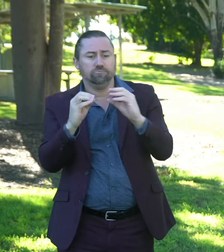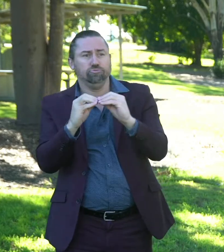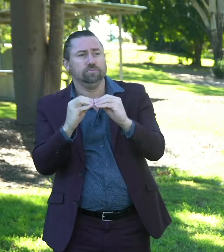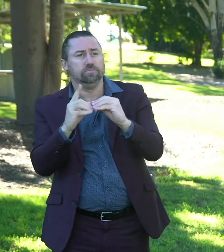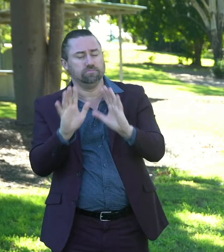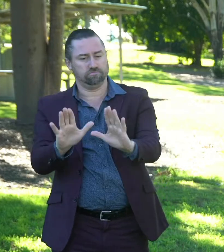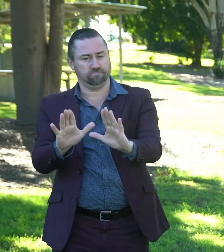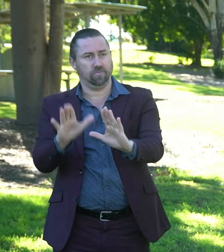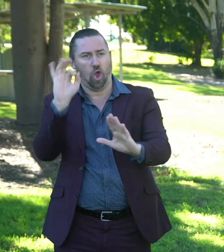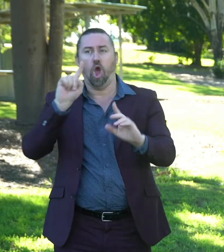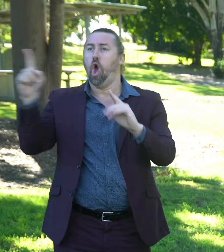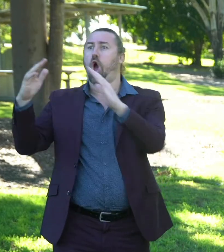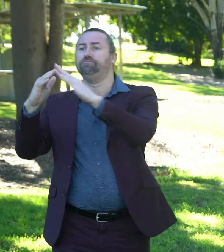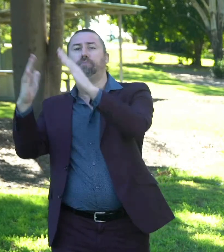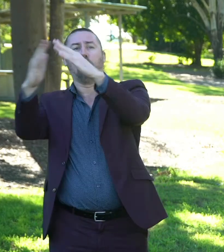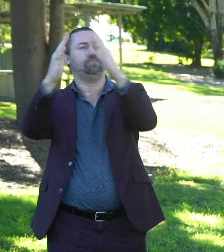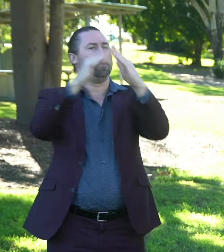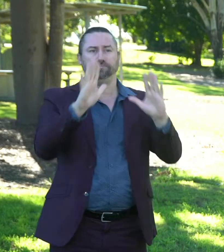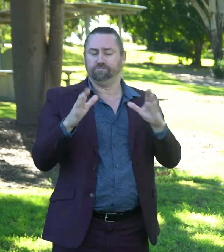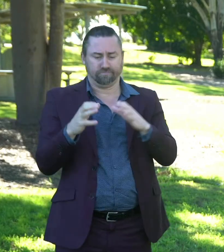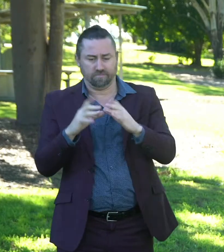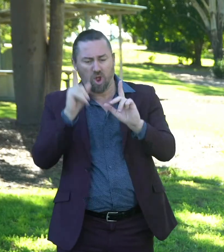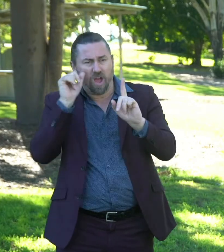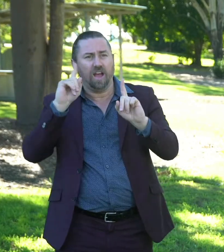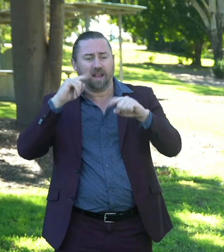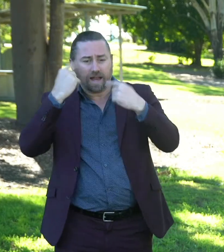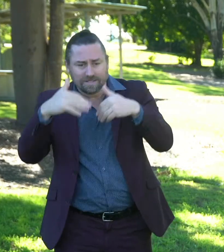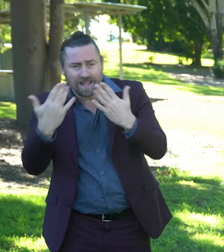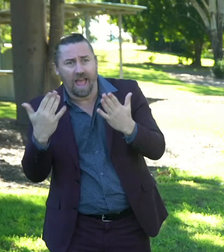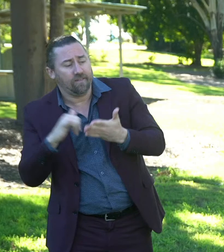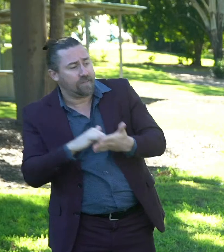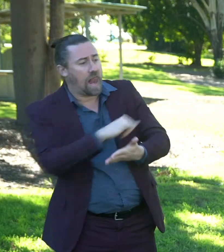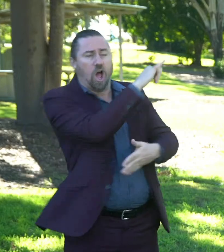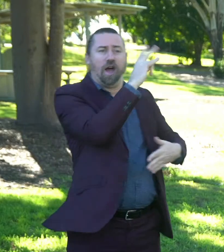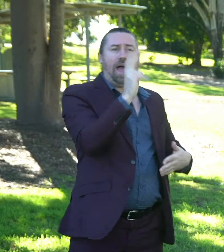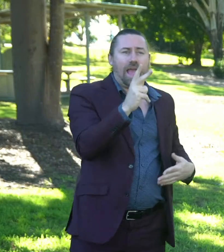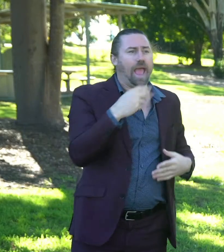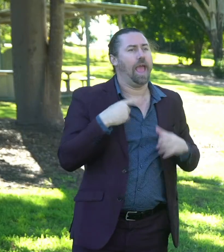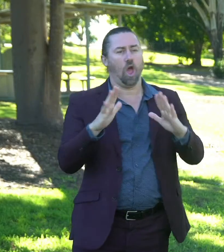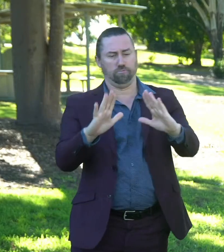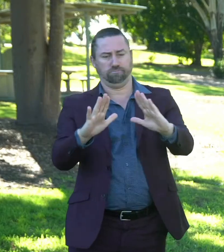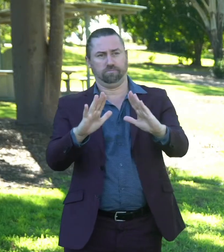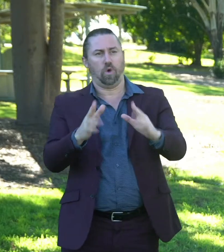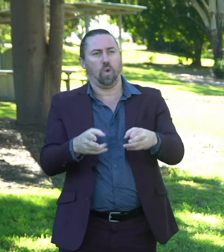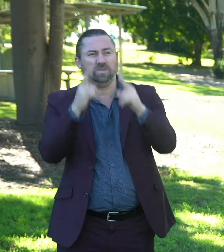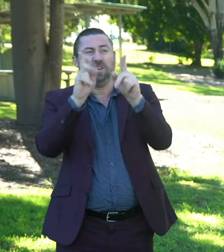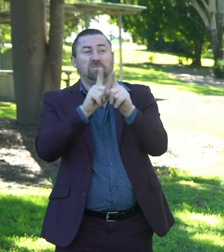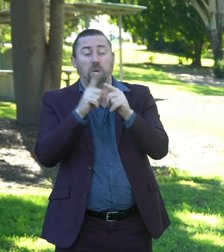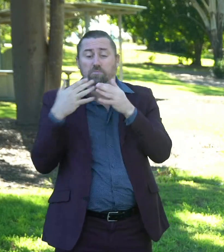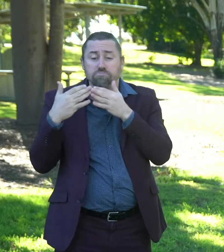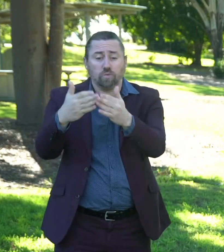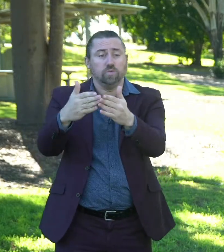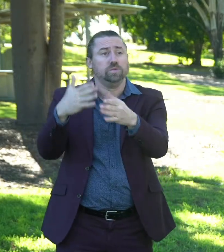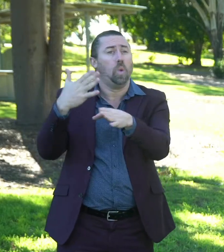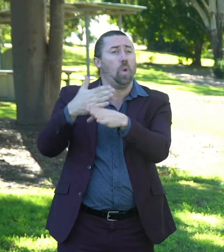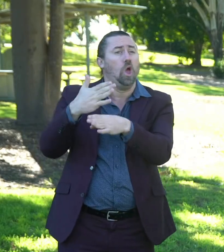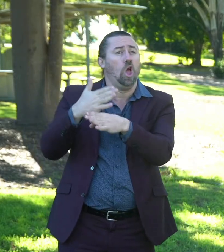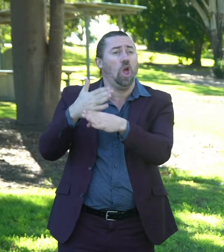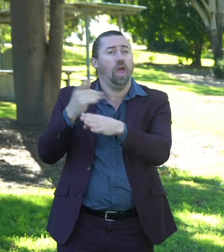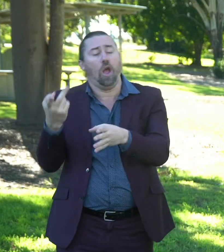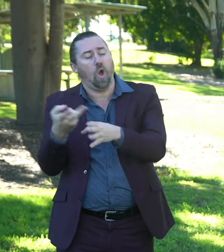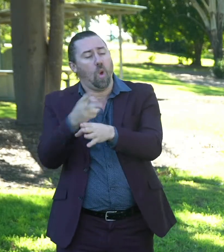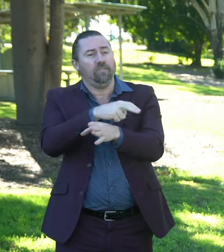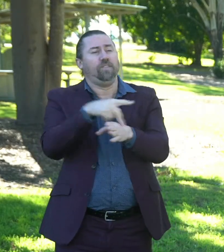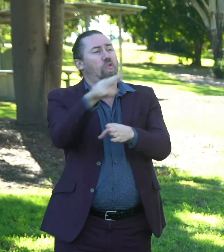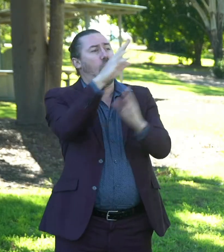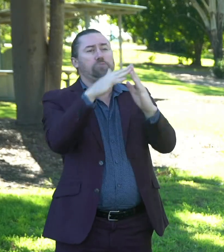then turn around and fly out the next day. So we'll have them in quarantine. We do it with maritime workers. So yes, we've been doing that